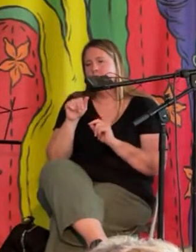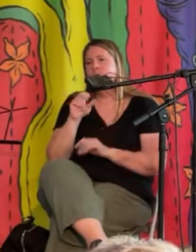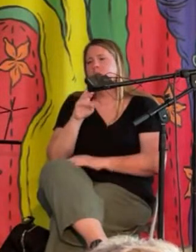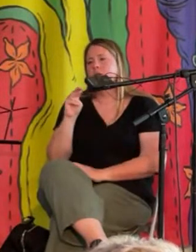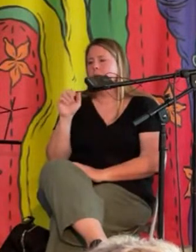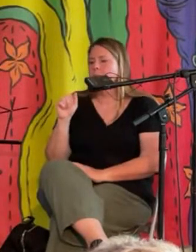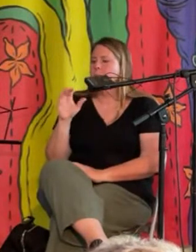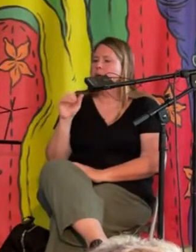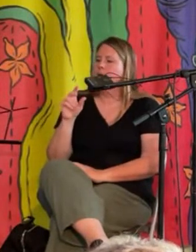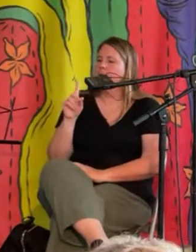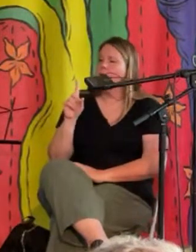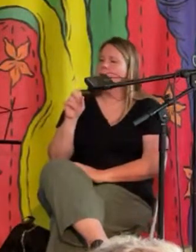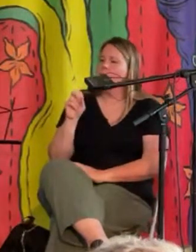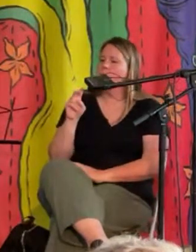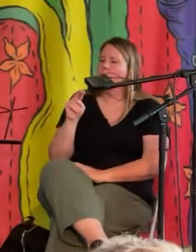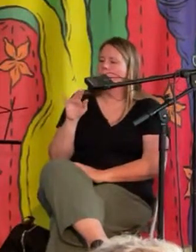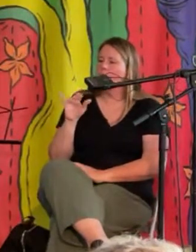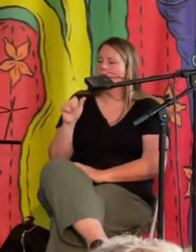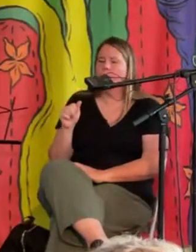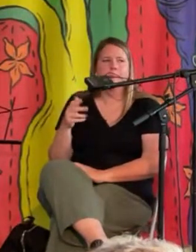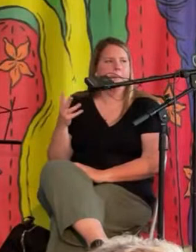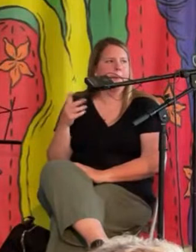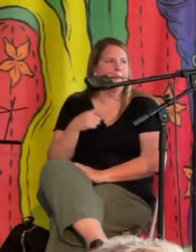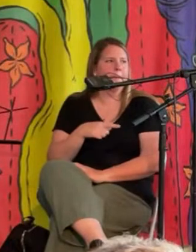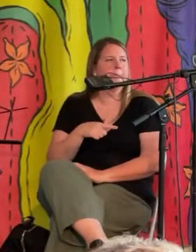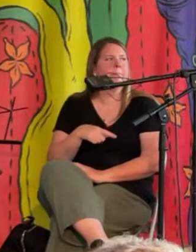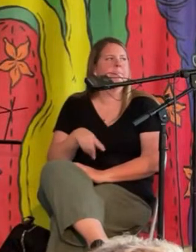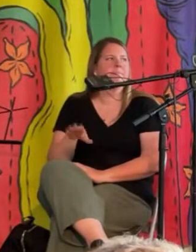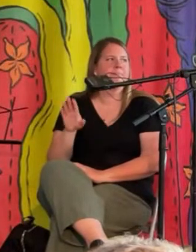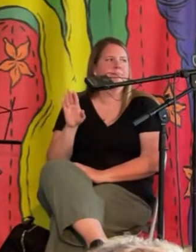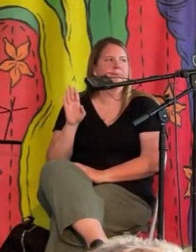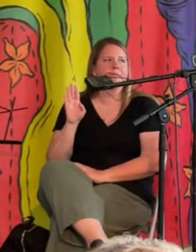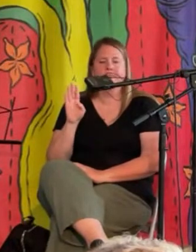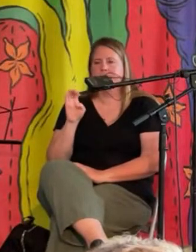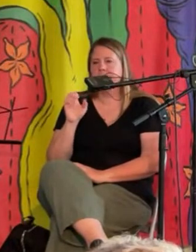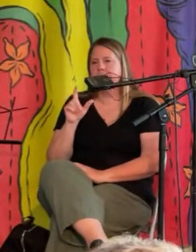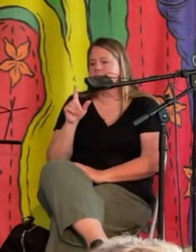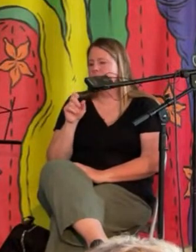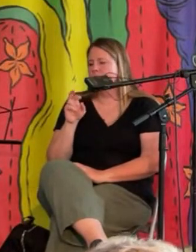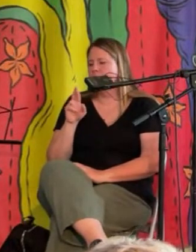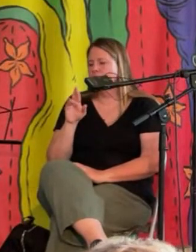it depends, but mostly Slavic languages. Belarusian is